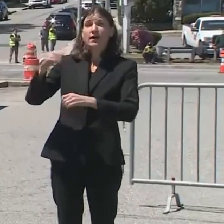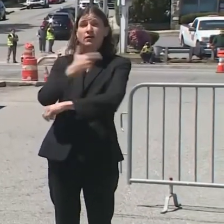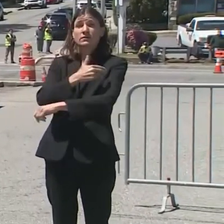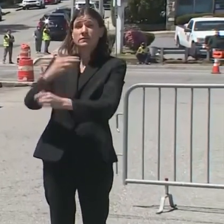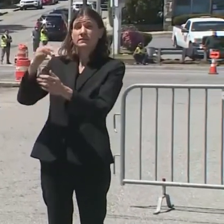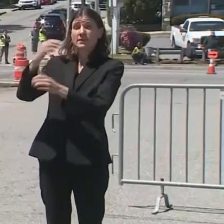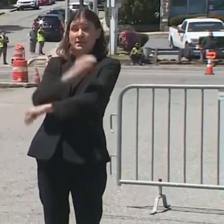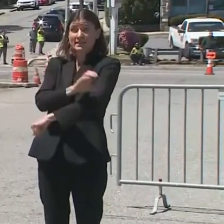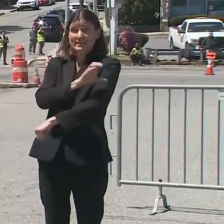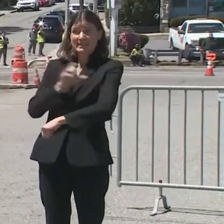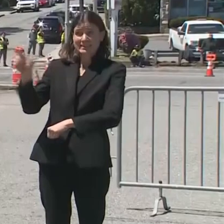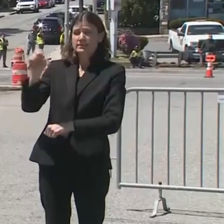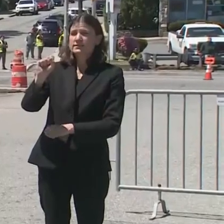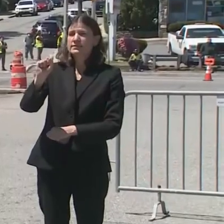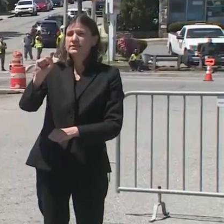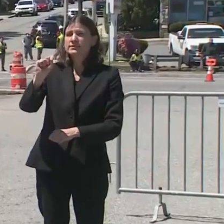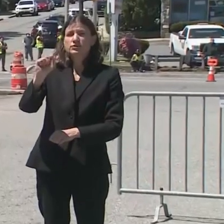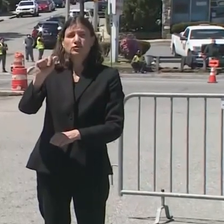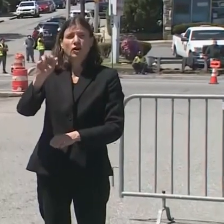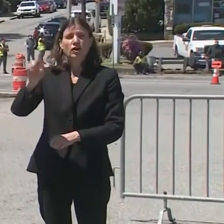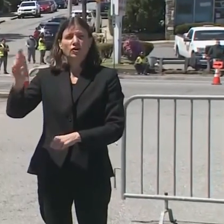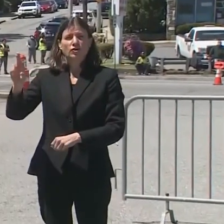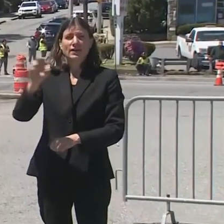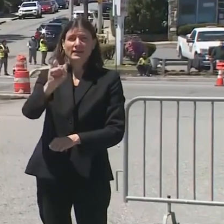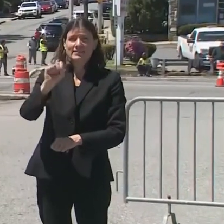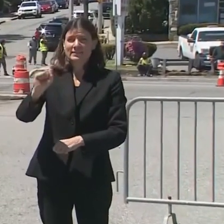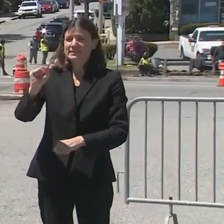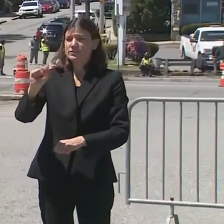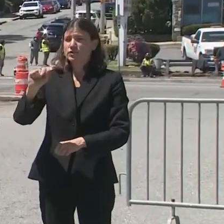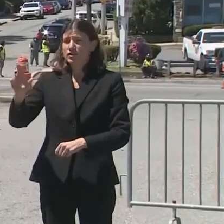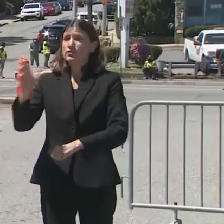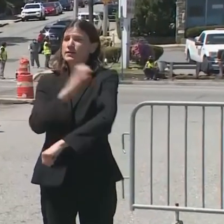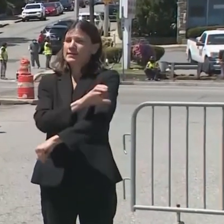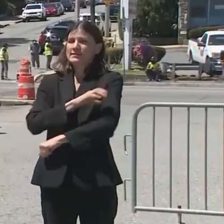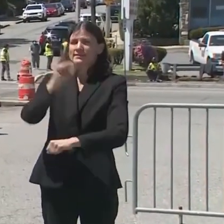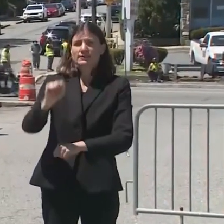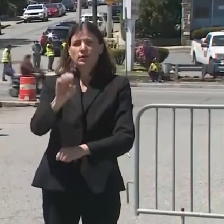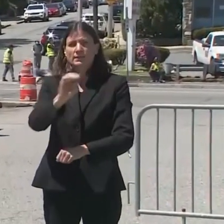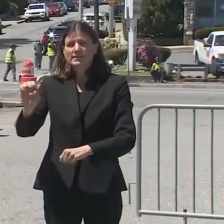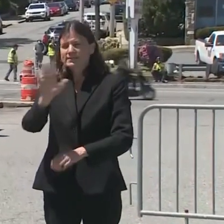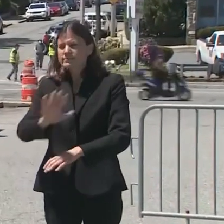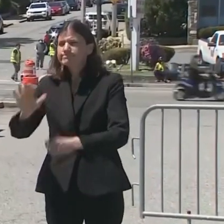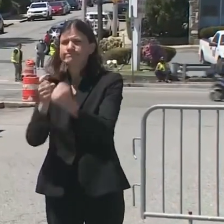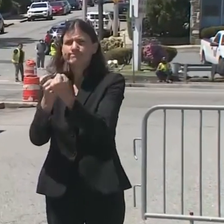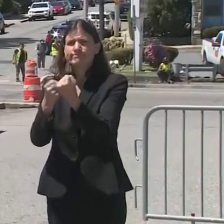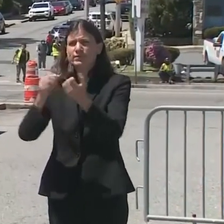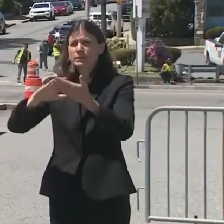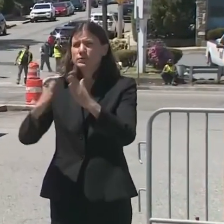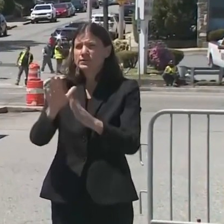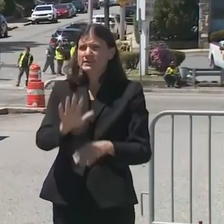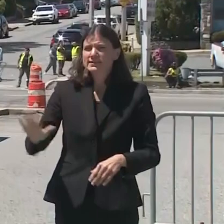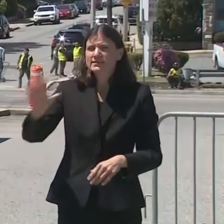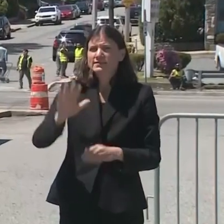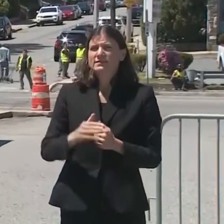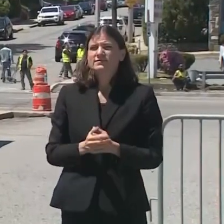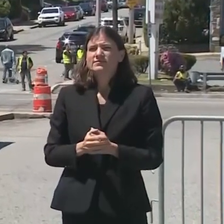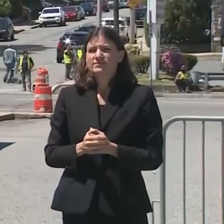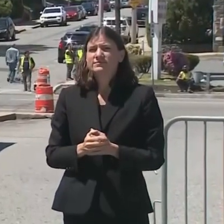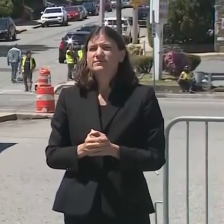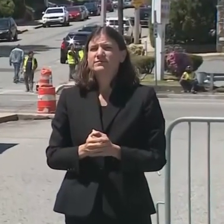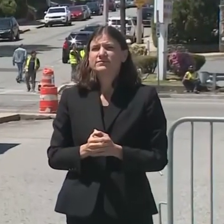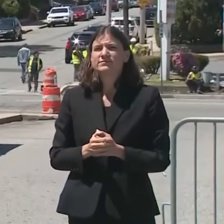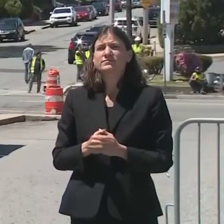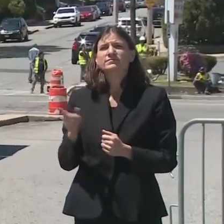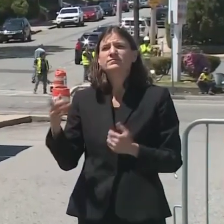fight against COVID-19. Before I get into the more details about the work that's being done here, first want to give my